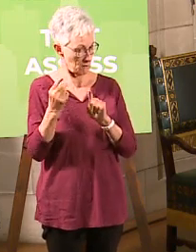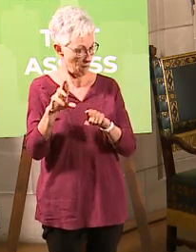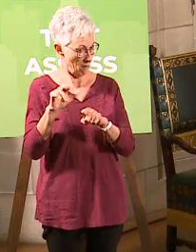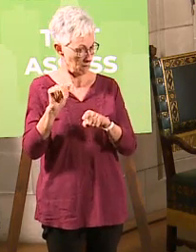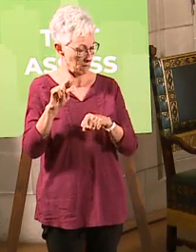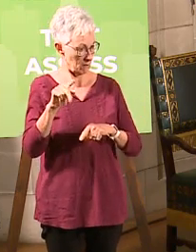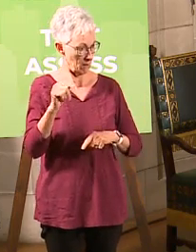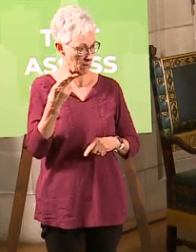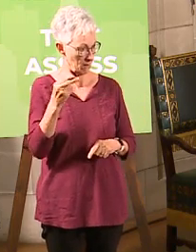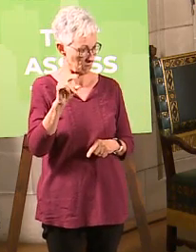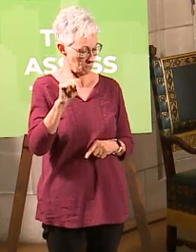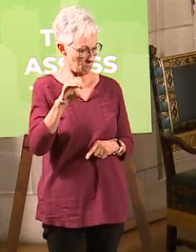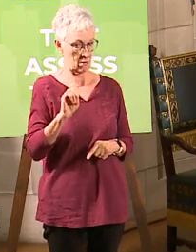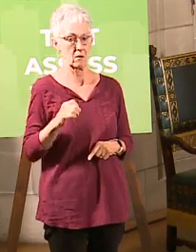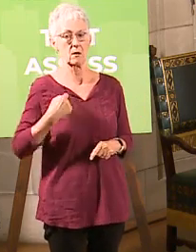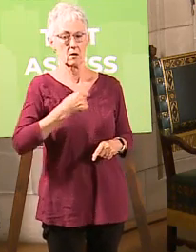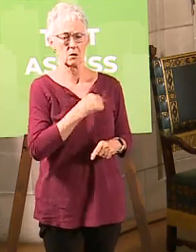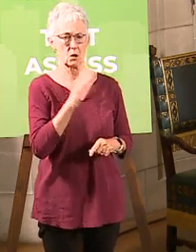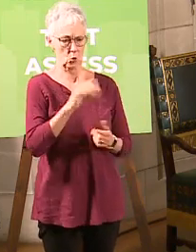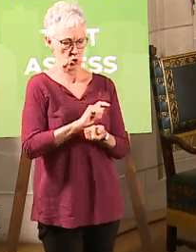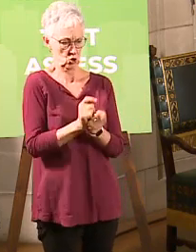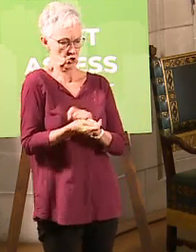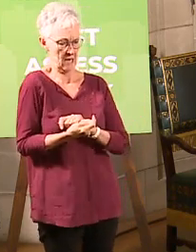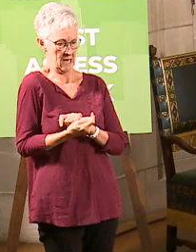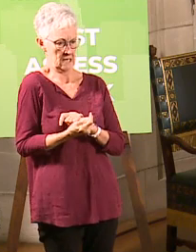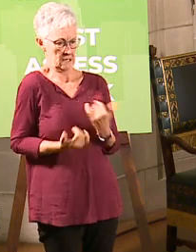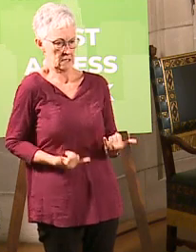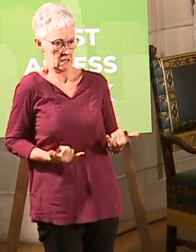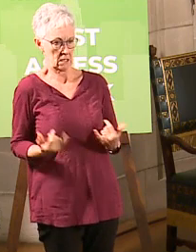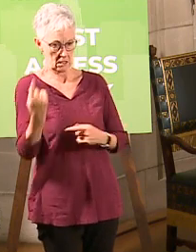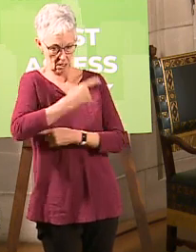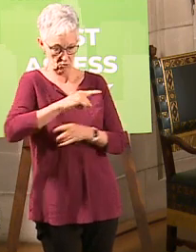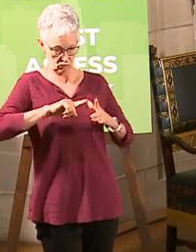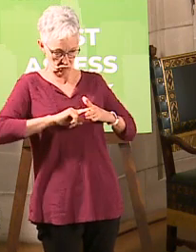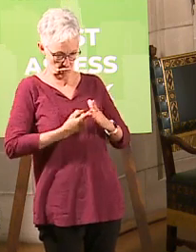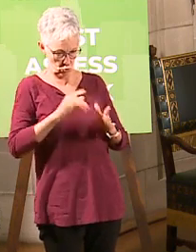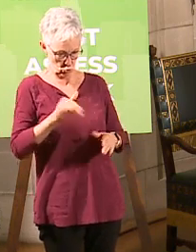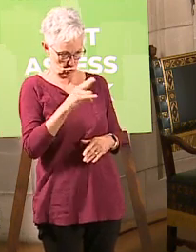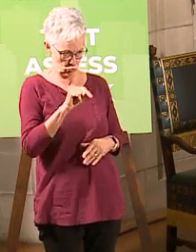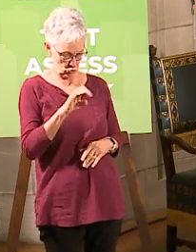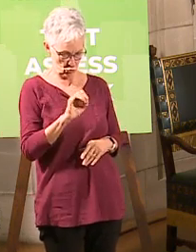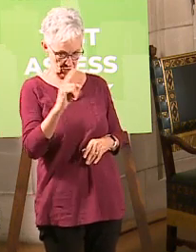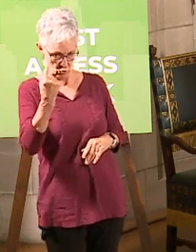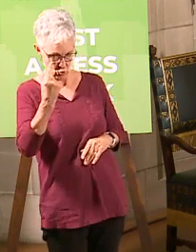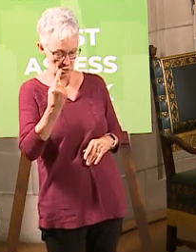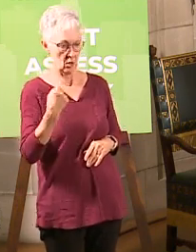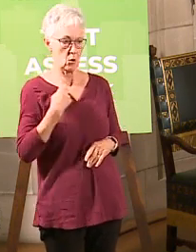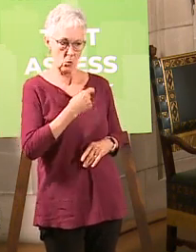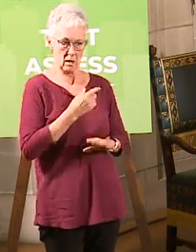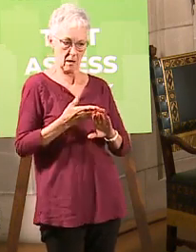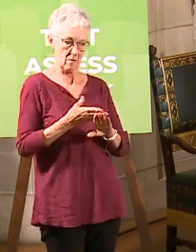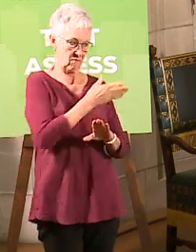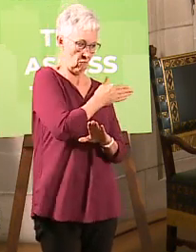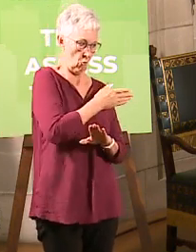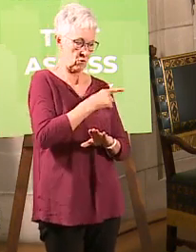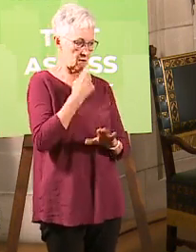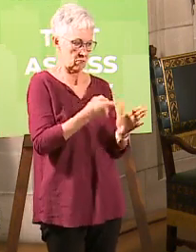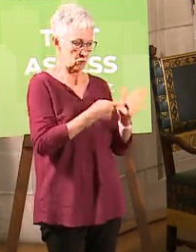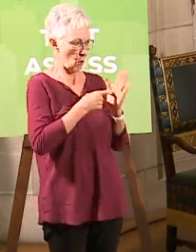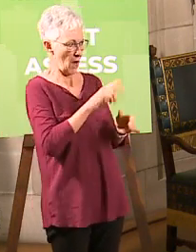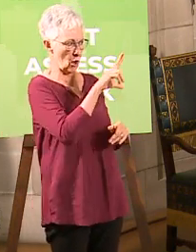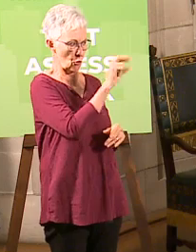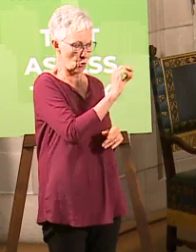we're at 30% ICU beds, so showing a recovery there with regard to that. One of the other announcements I wanted to make with regard to